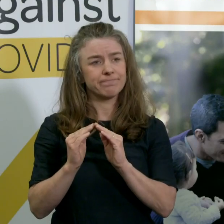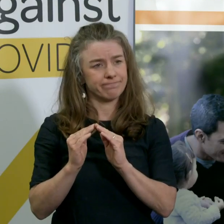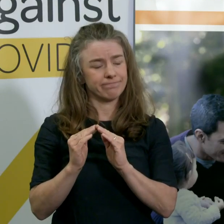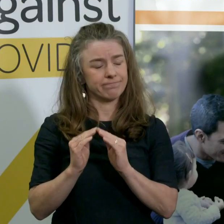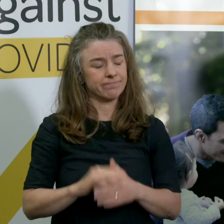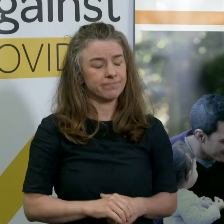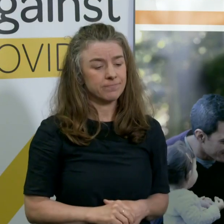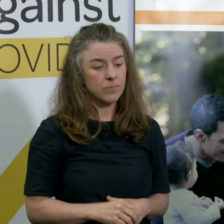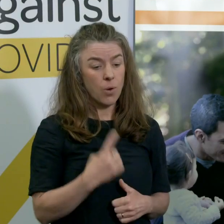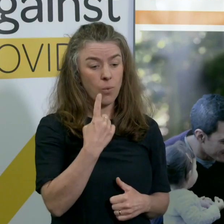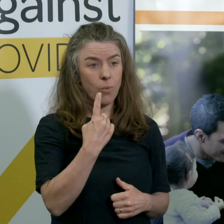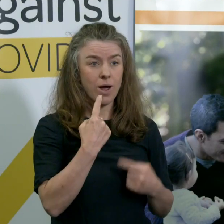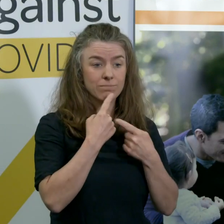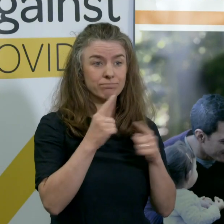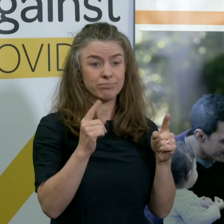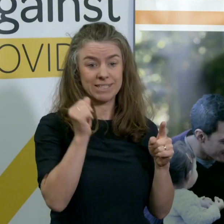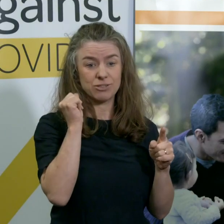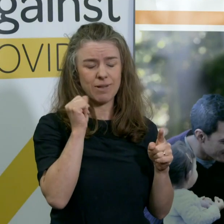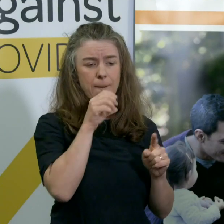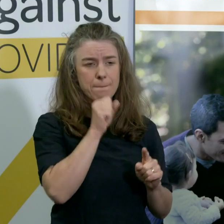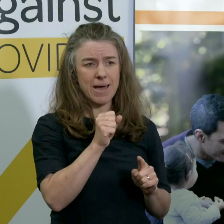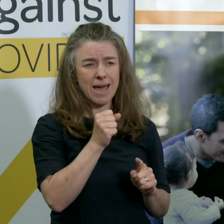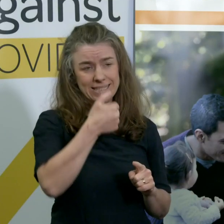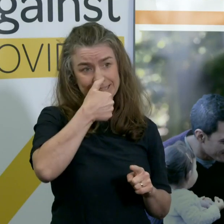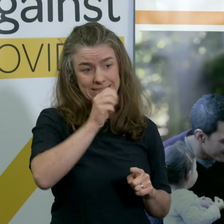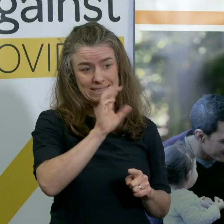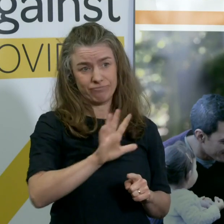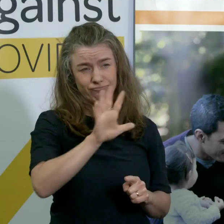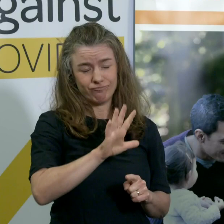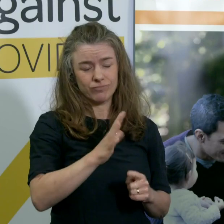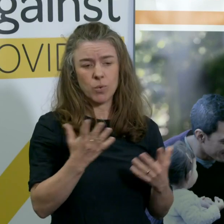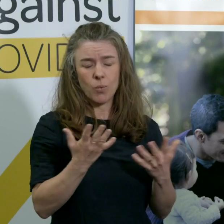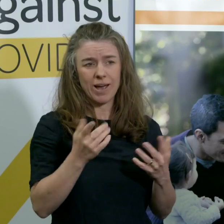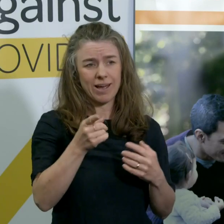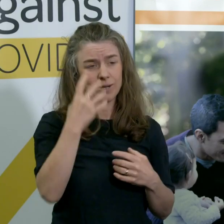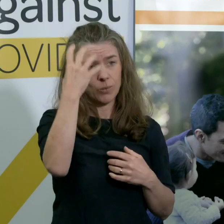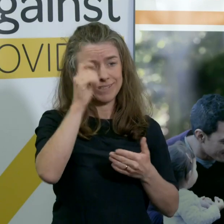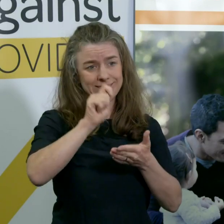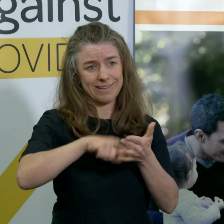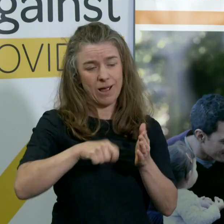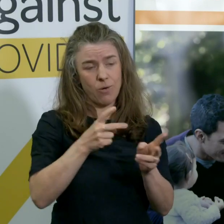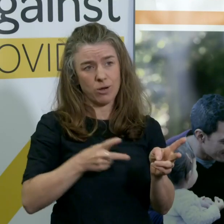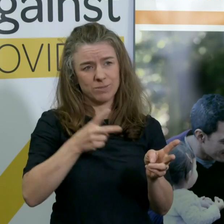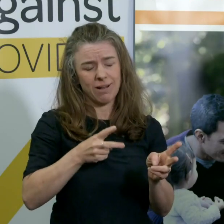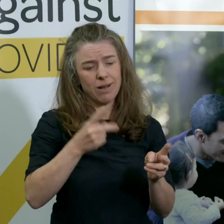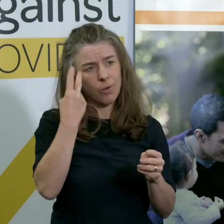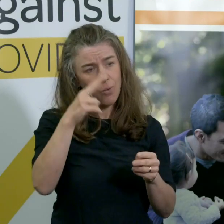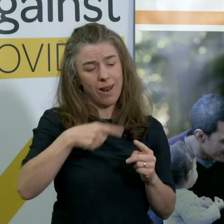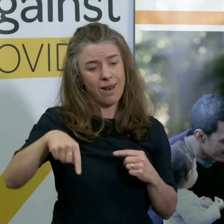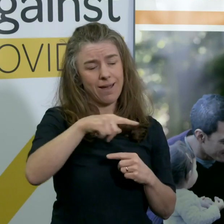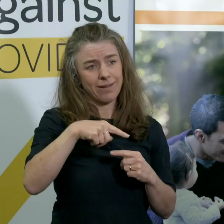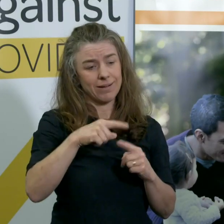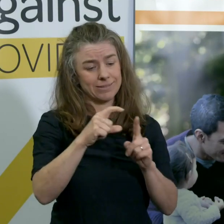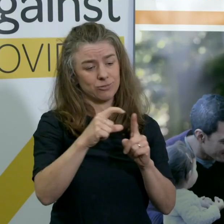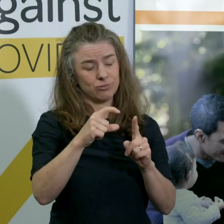of the cases announced yesterday, a man in his 60s, is currently in Lakes District Hospital in Queenstown and his condition